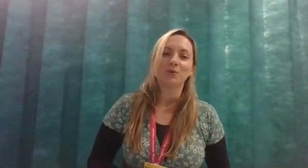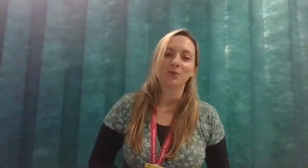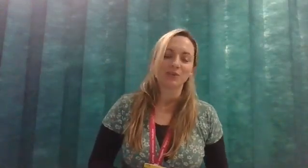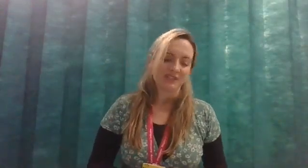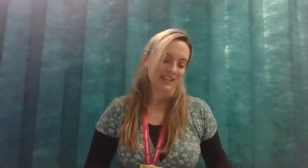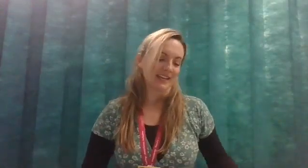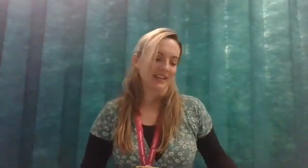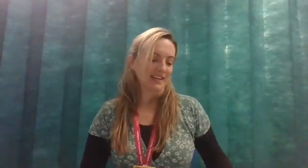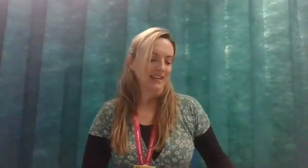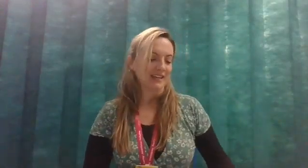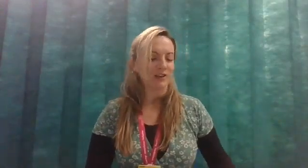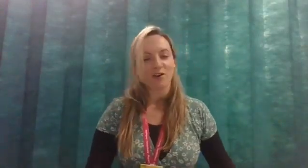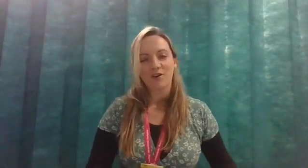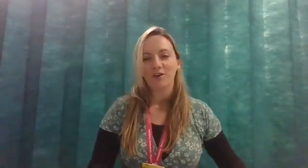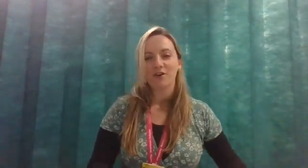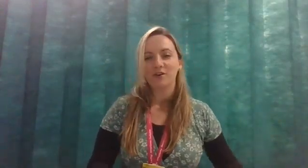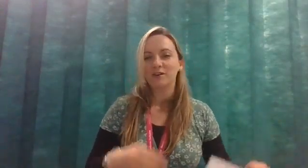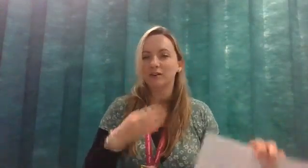all day long.